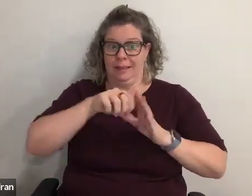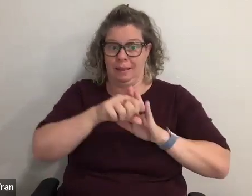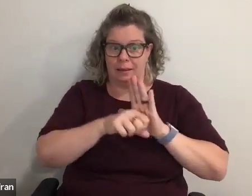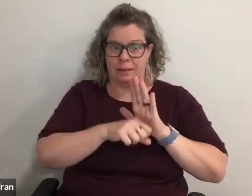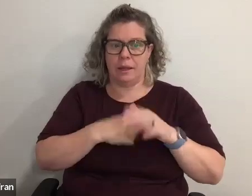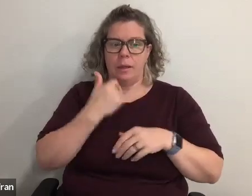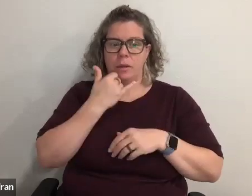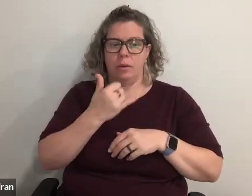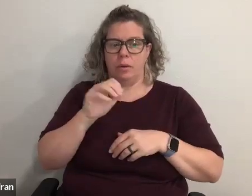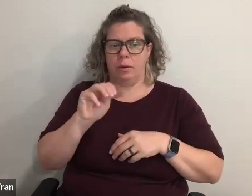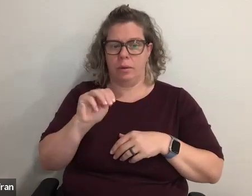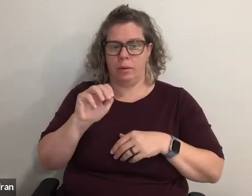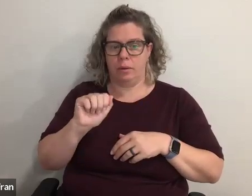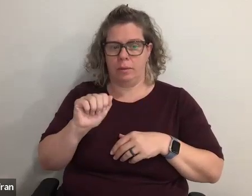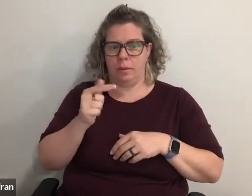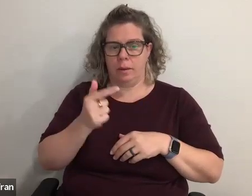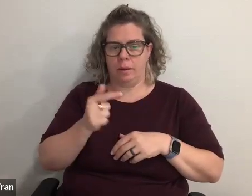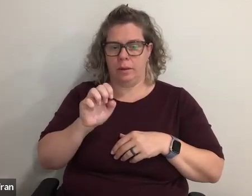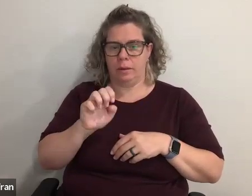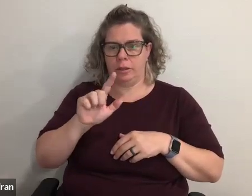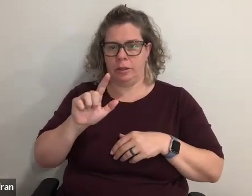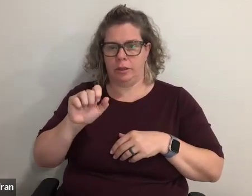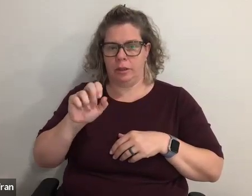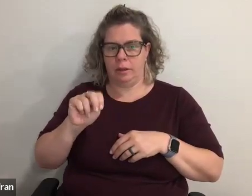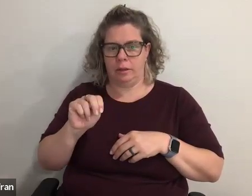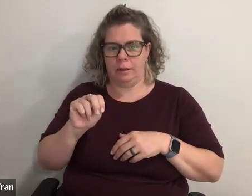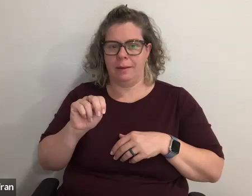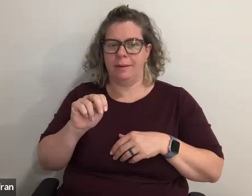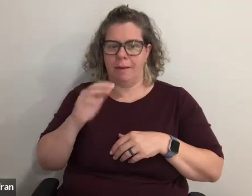can call the Magellan member line at